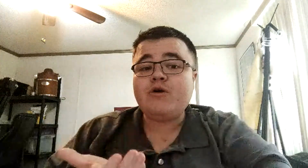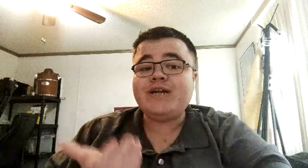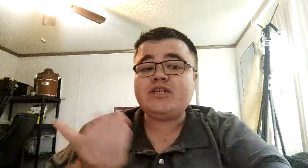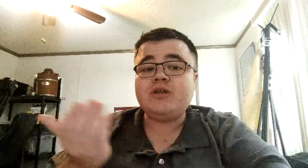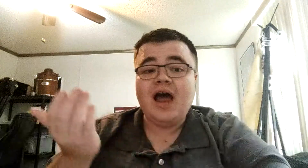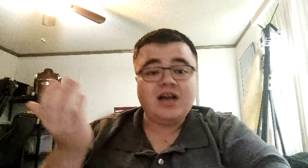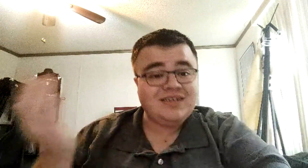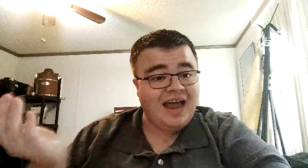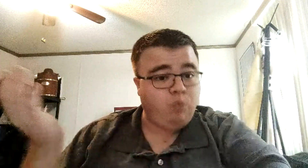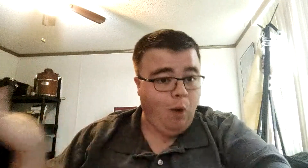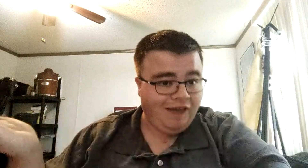married a deaf wife.